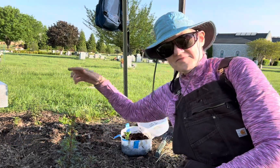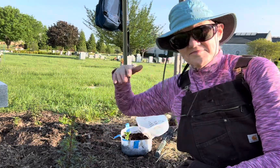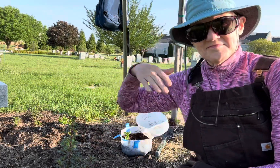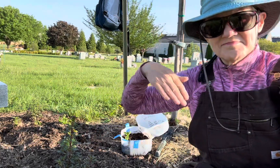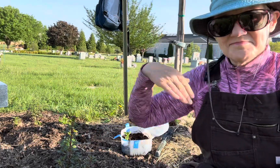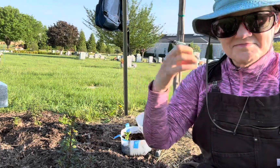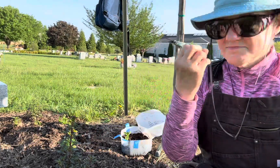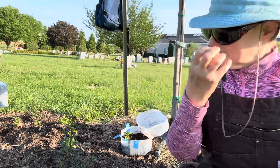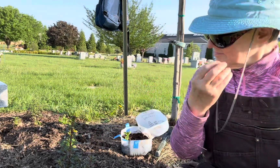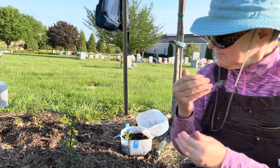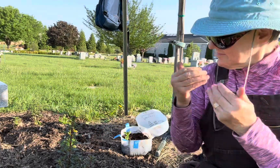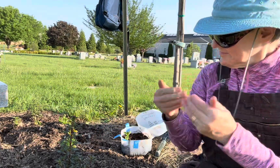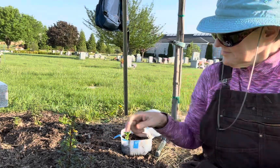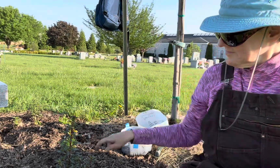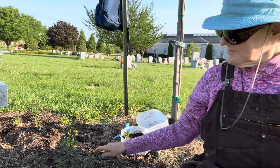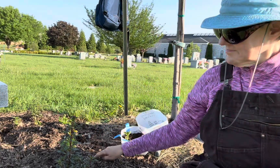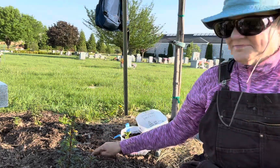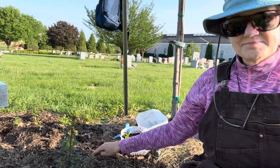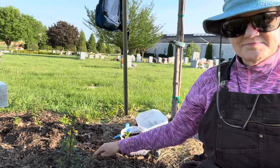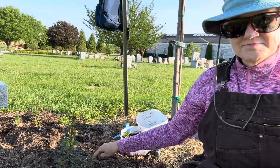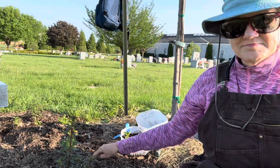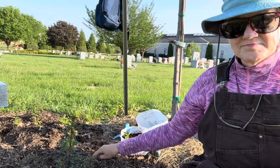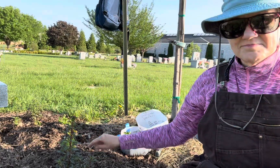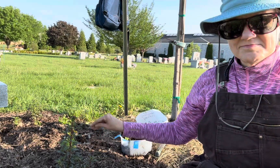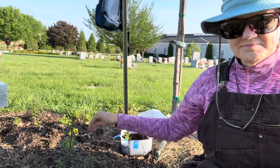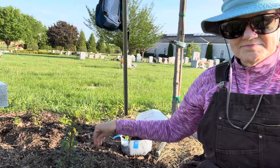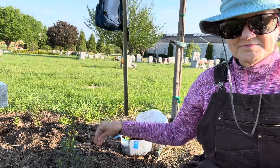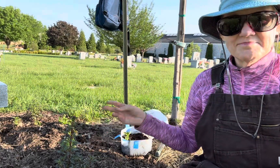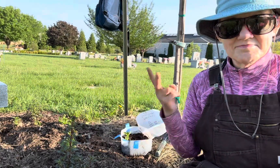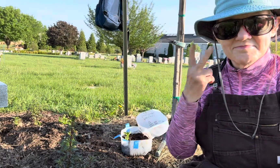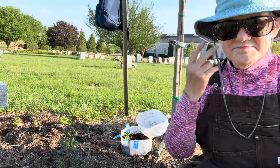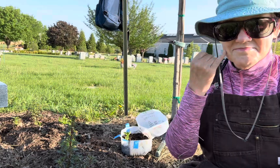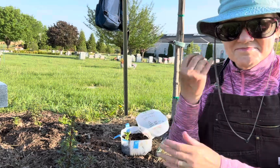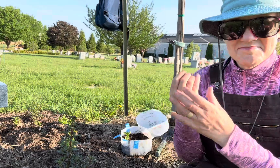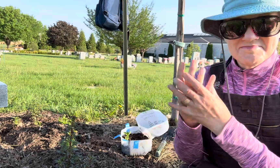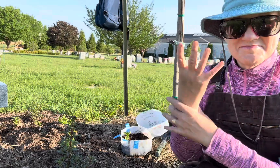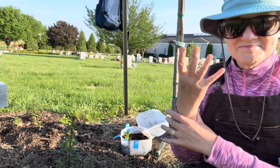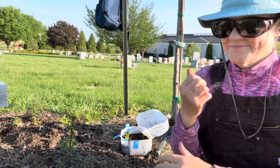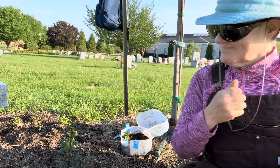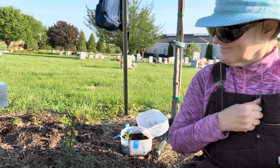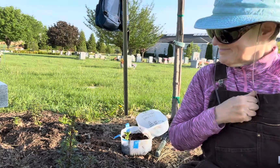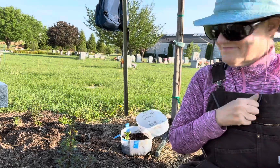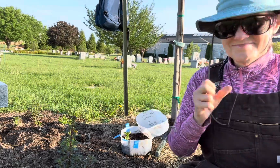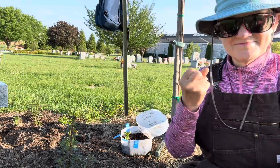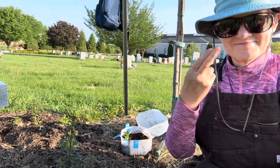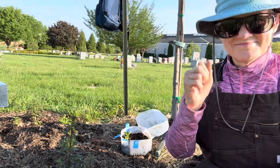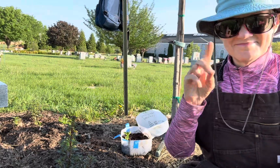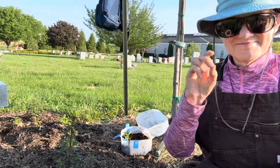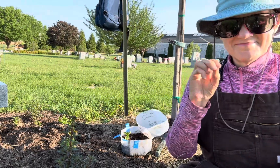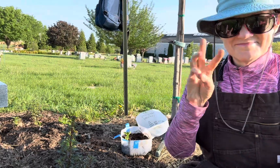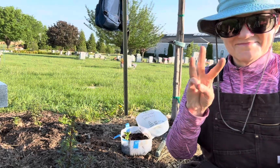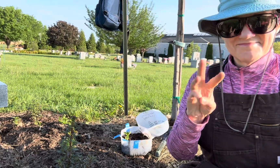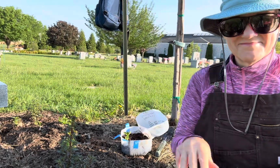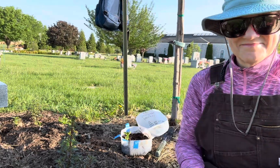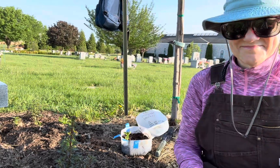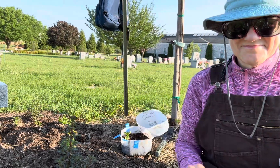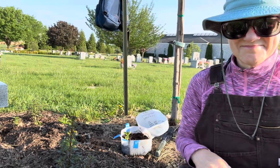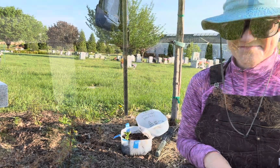small, and those haven't bloomed yet. I'm going to put some right there. Sorry about this